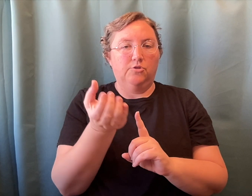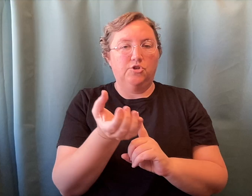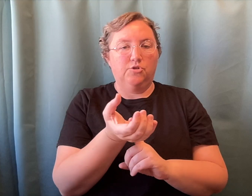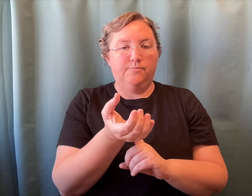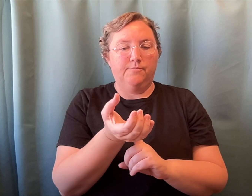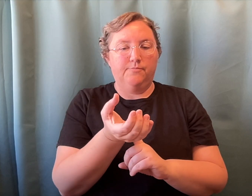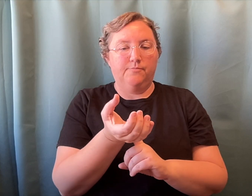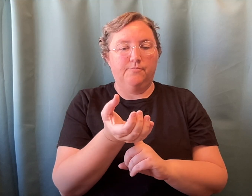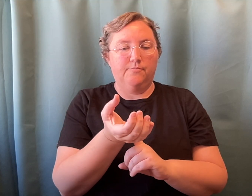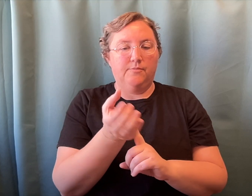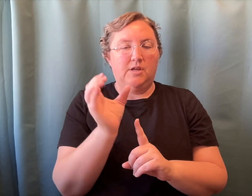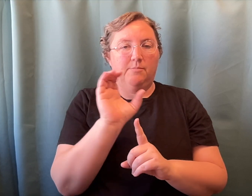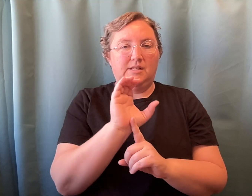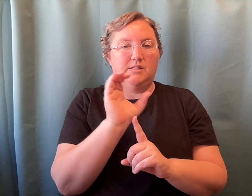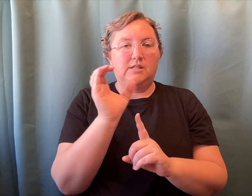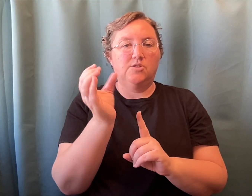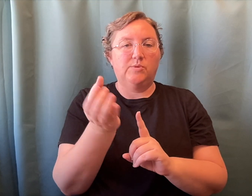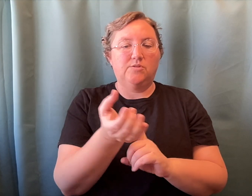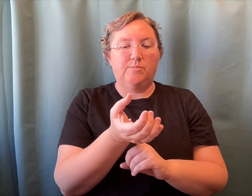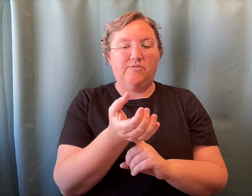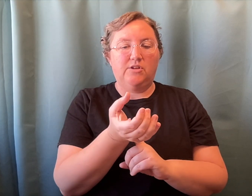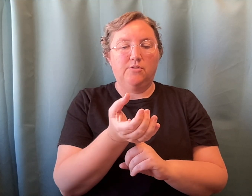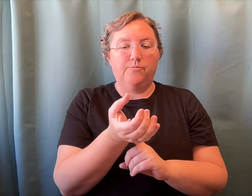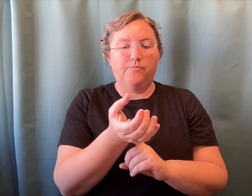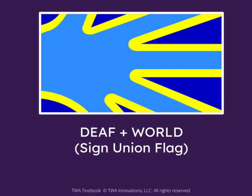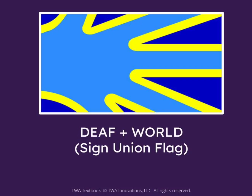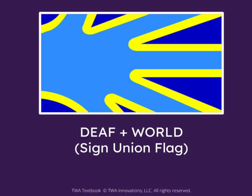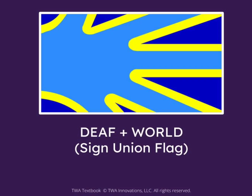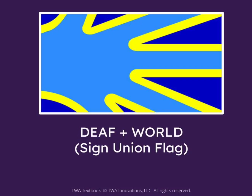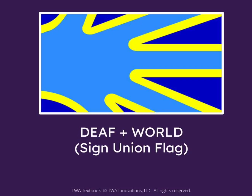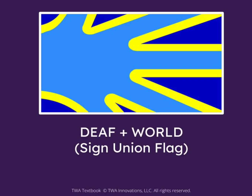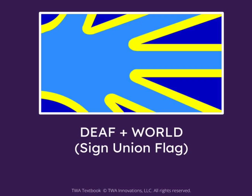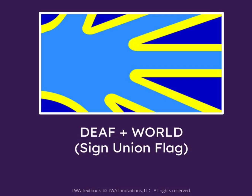Culture. My C swings around my finger.